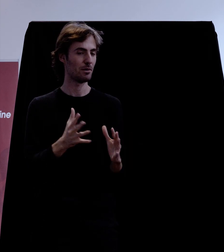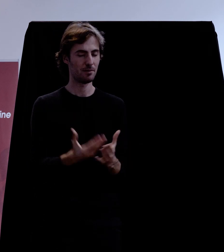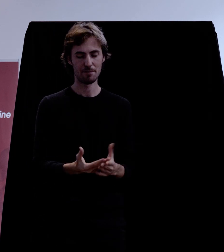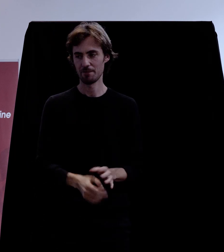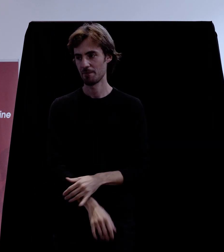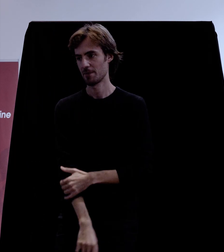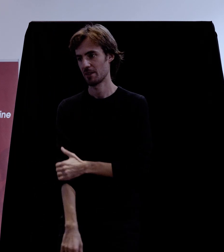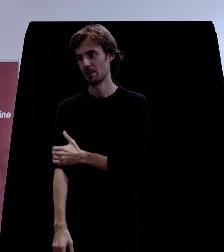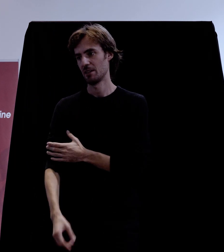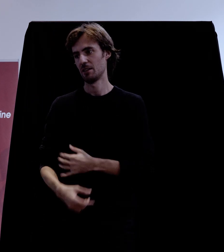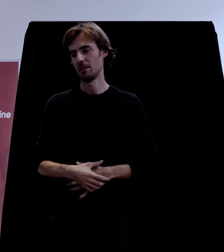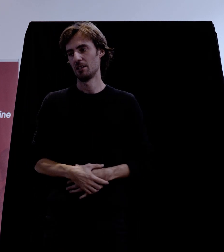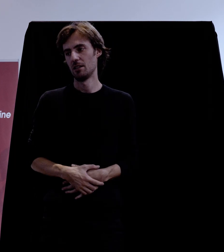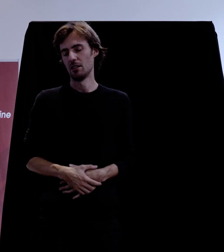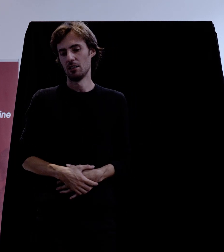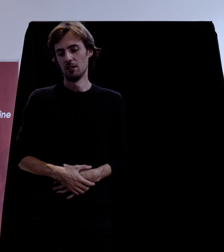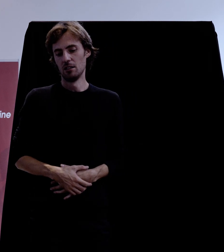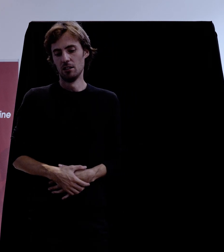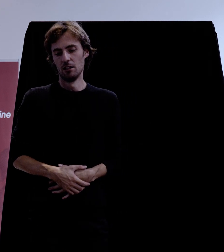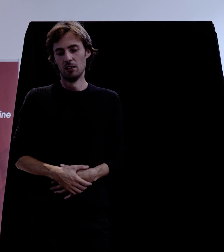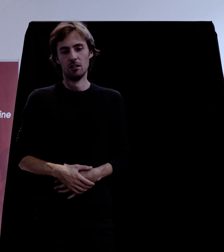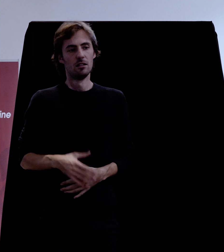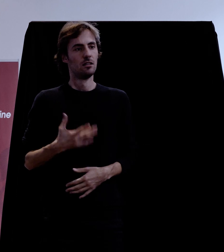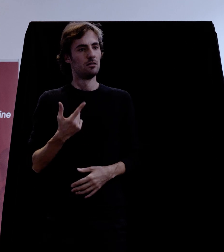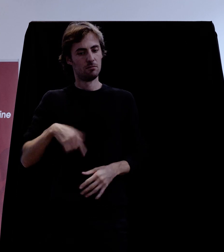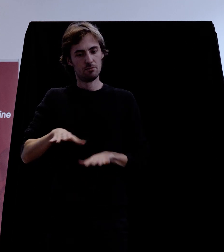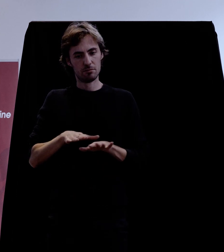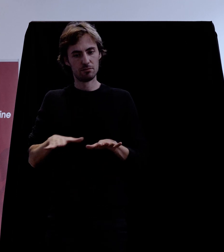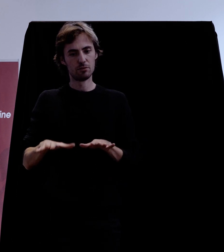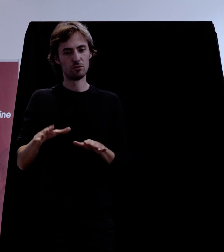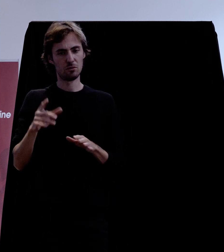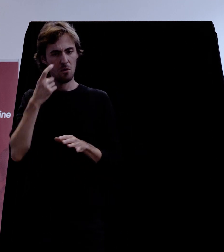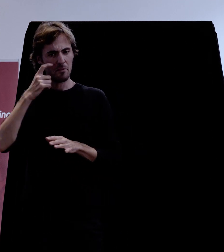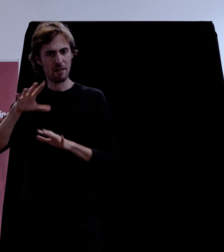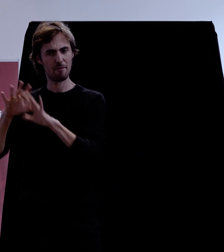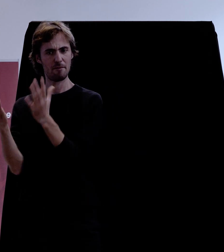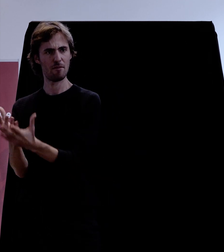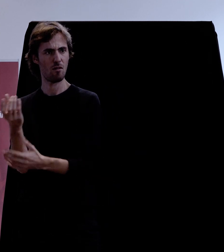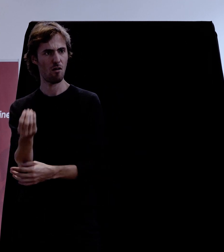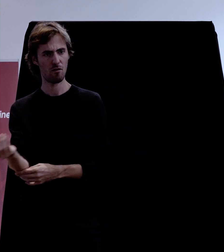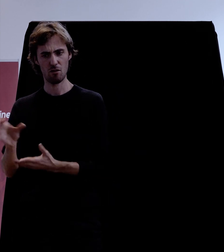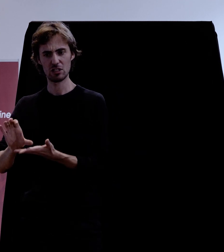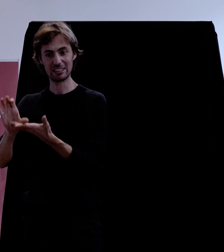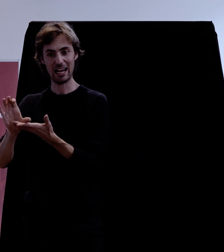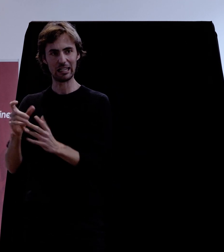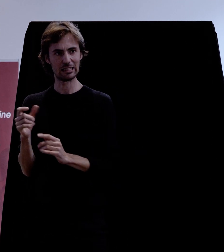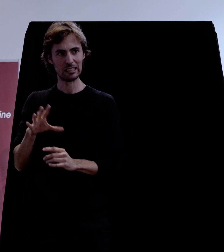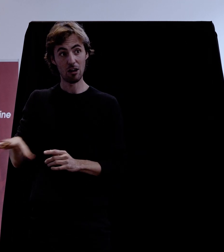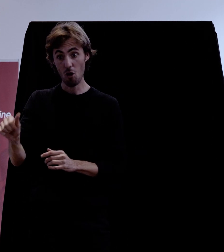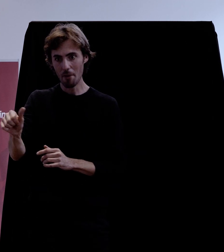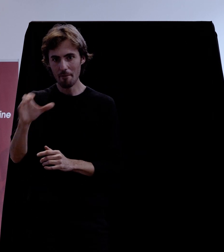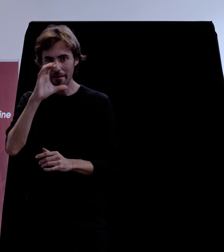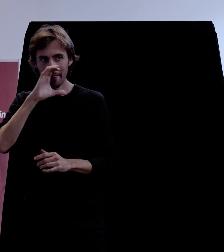are so interested in social interaction. I mean, so many of them will just, when they're